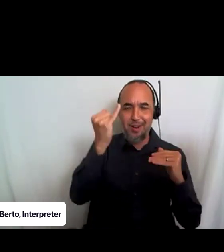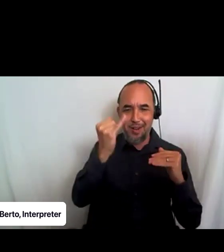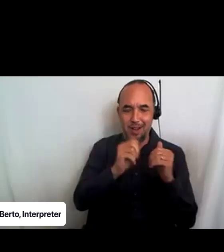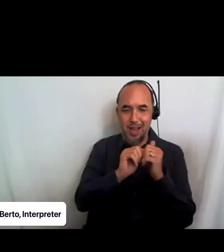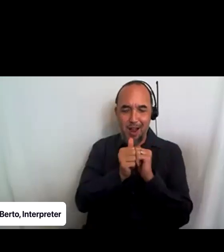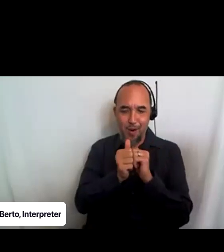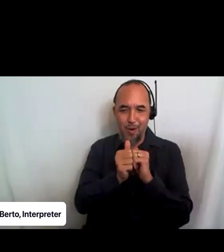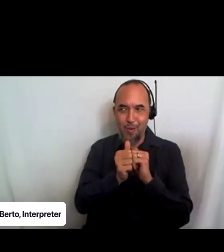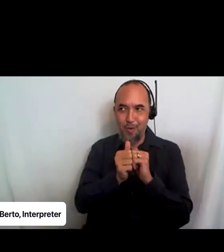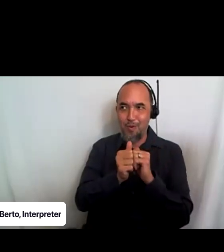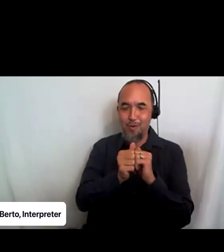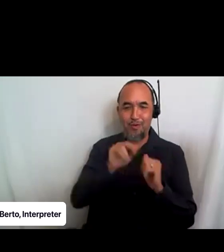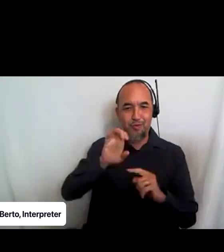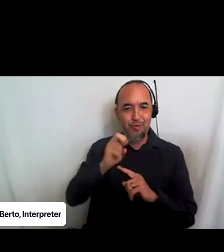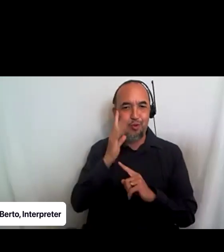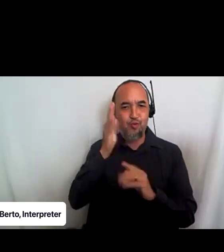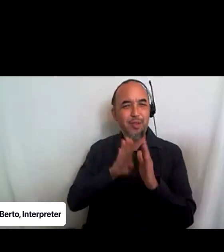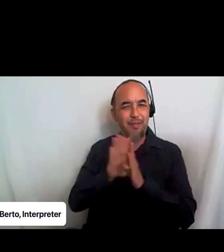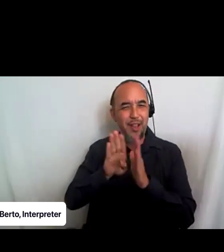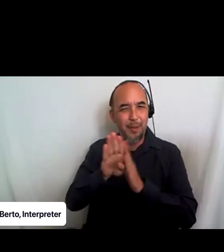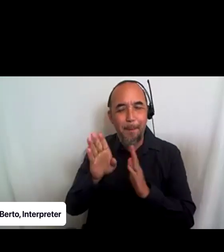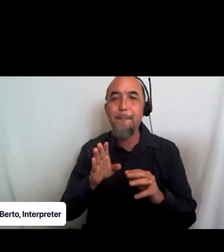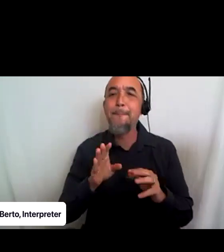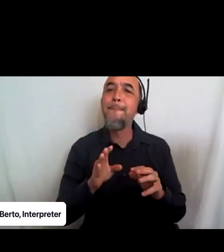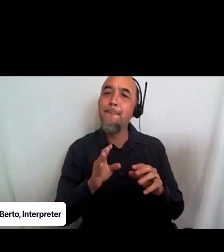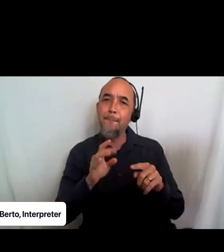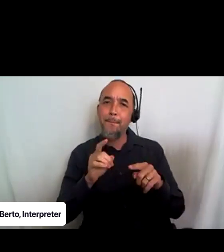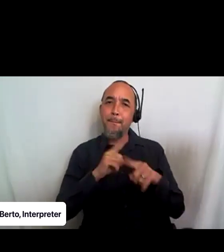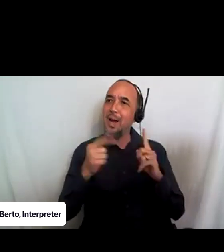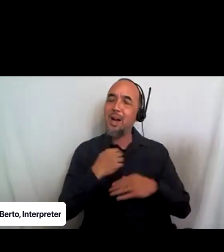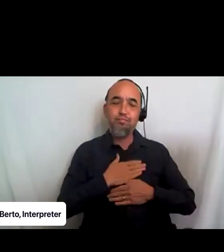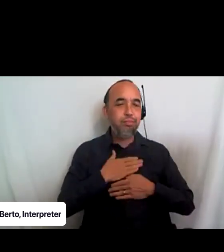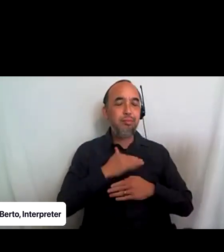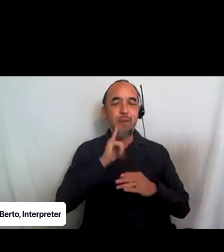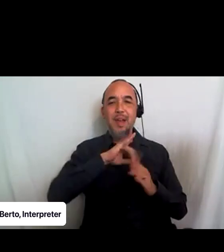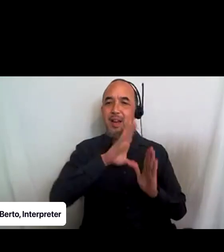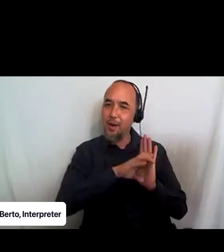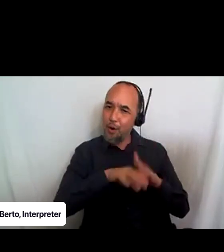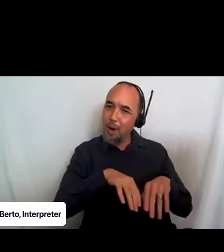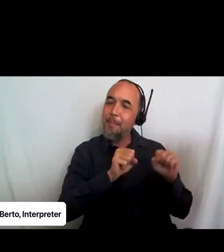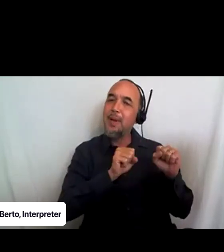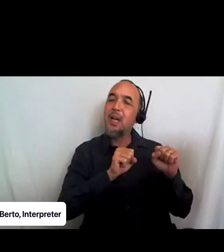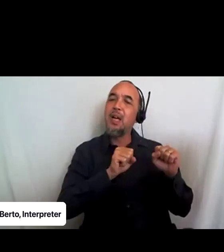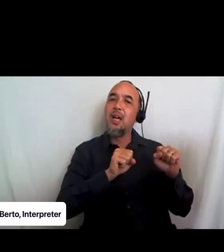be or what role he'd have. But I really enjoyed playing Roach. And then